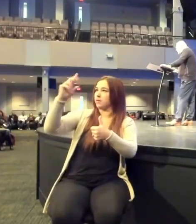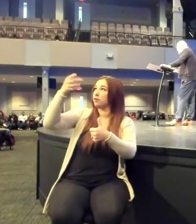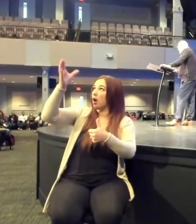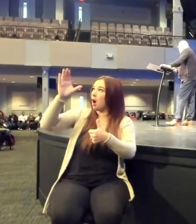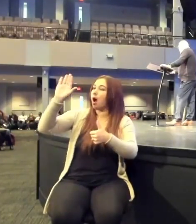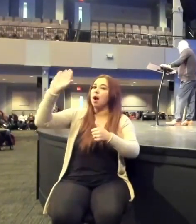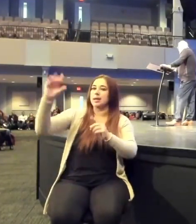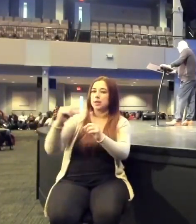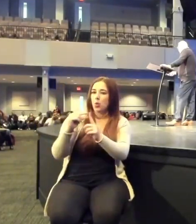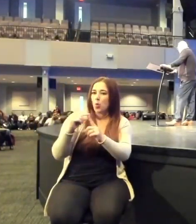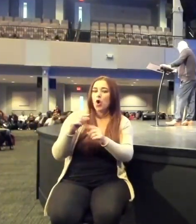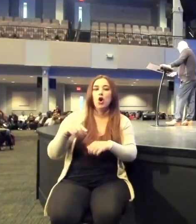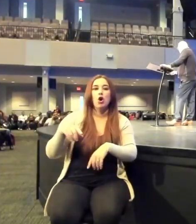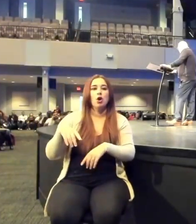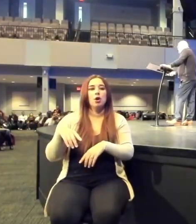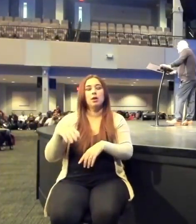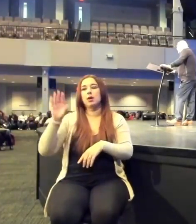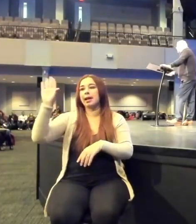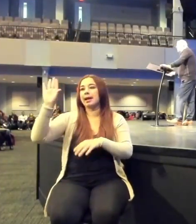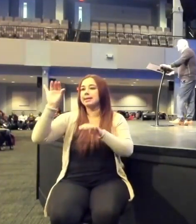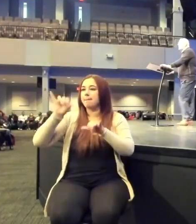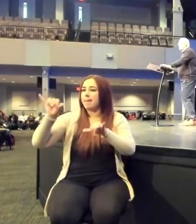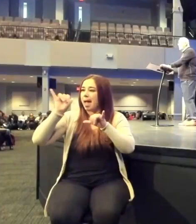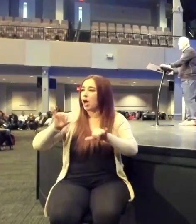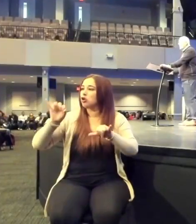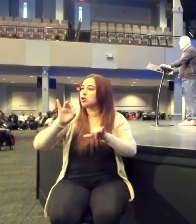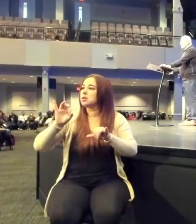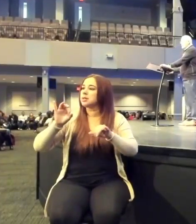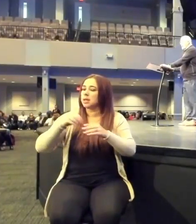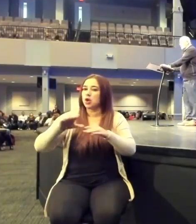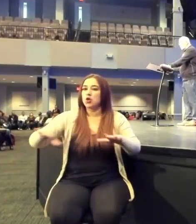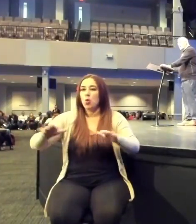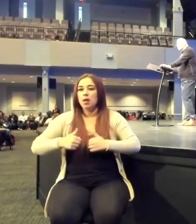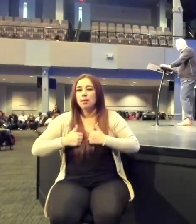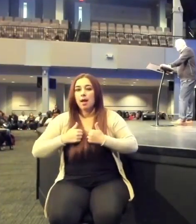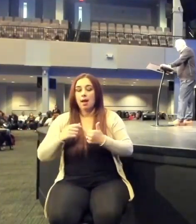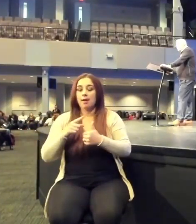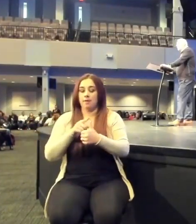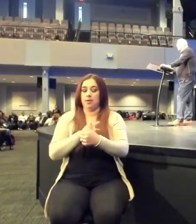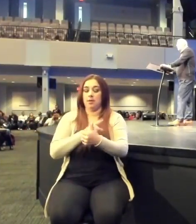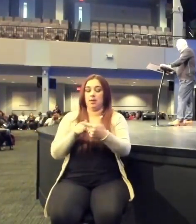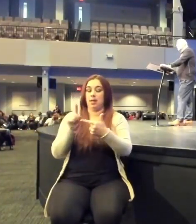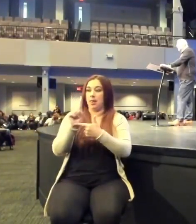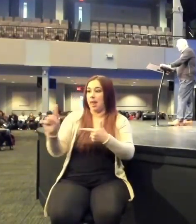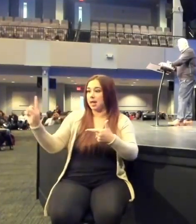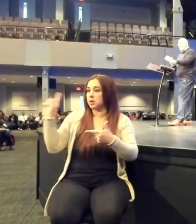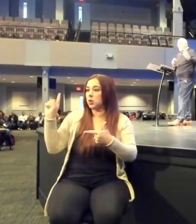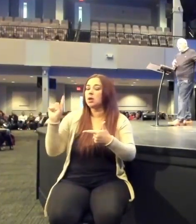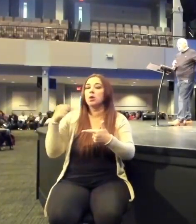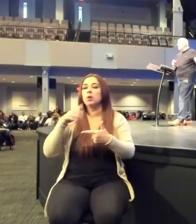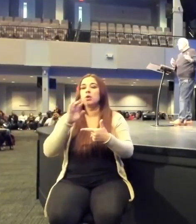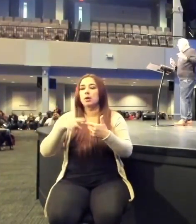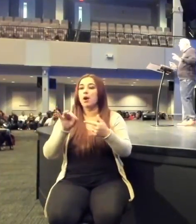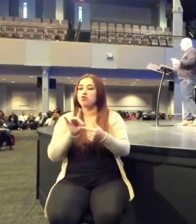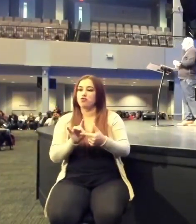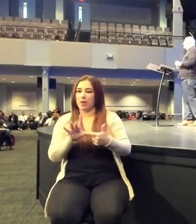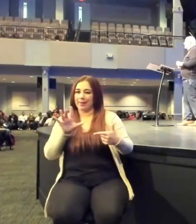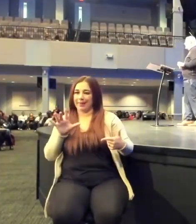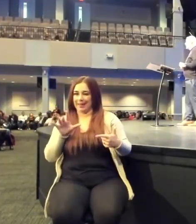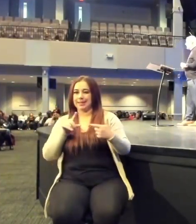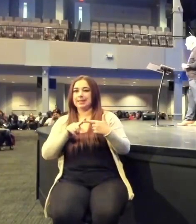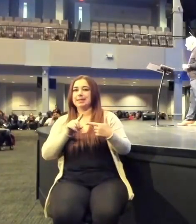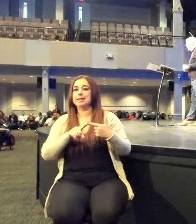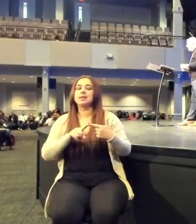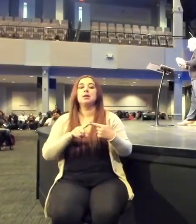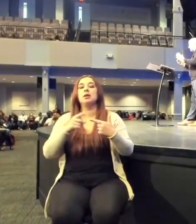his word, reverence for his paths, patterns of rhythm in your life. Last weekend we talked about the importance of release at one level.